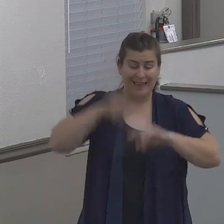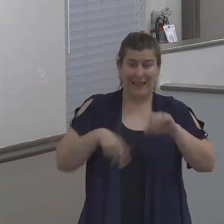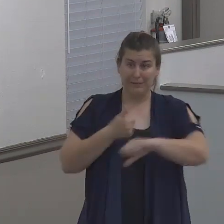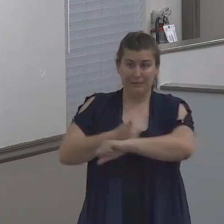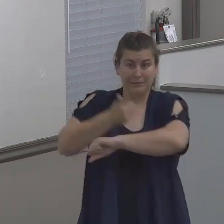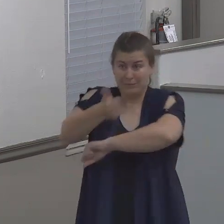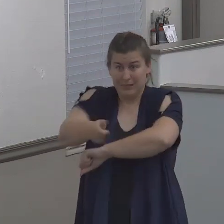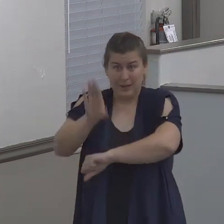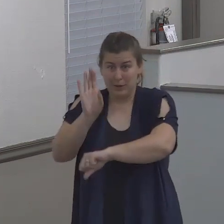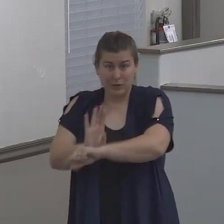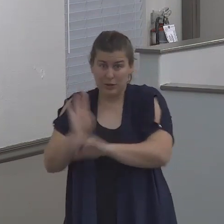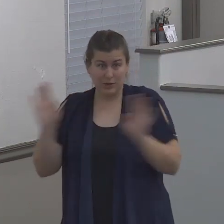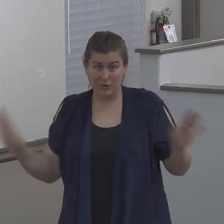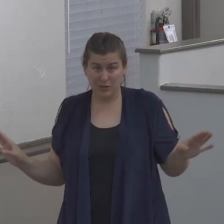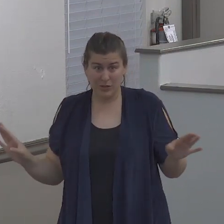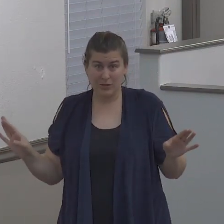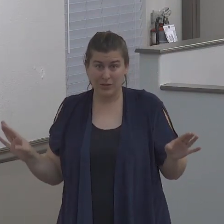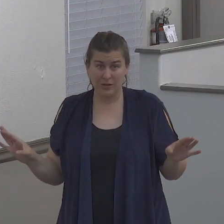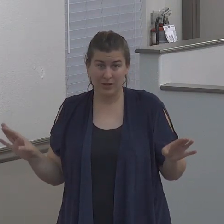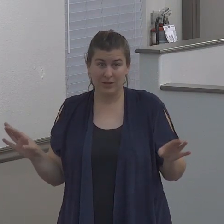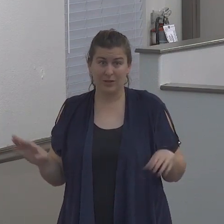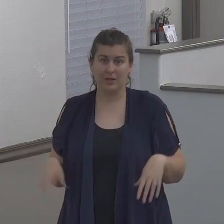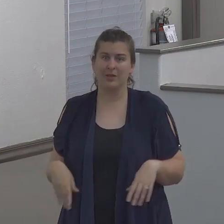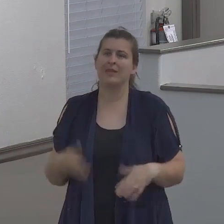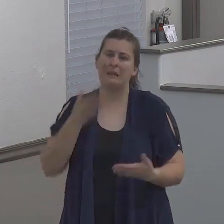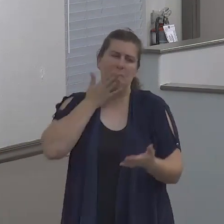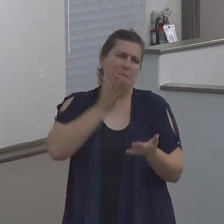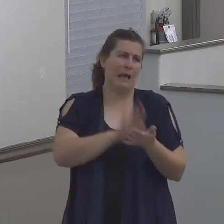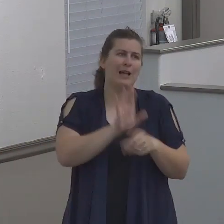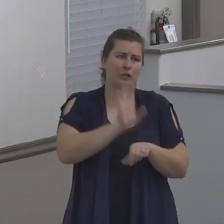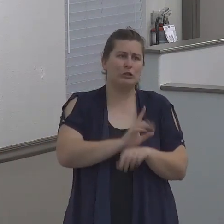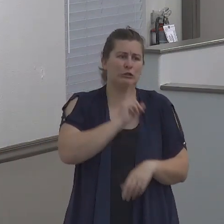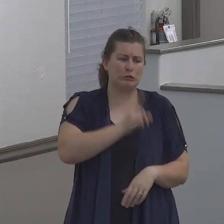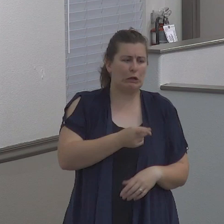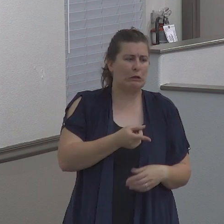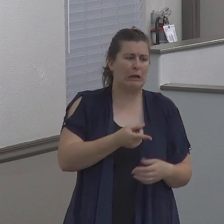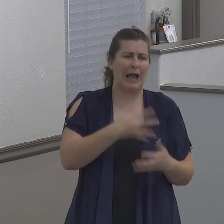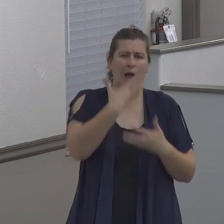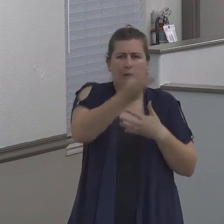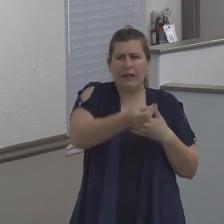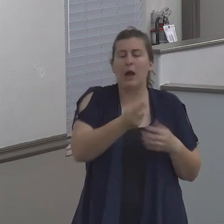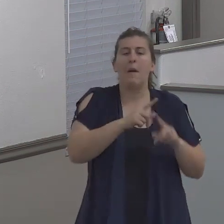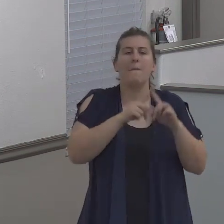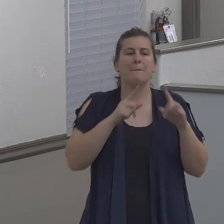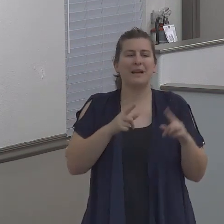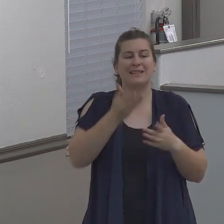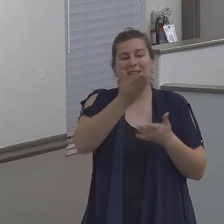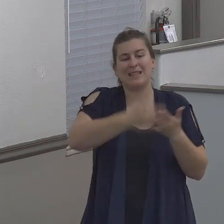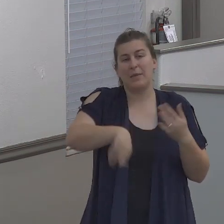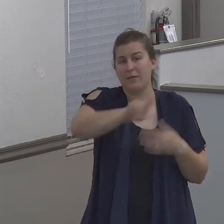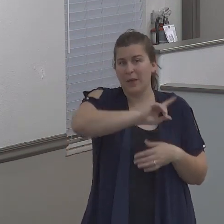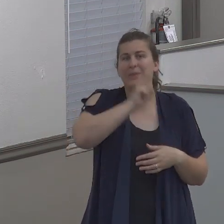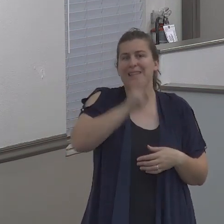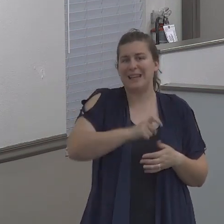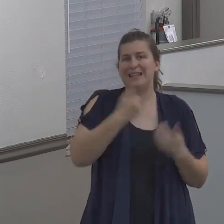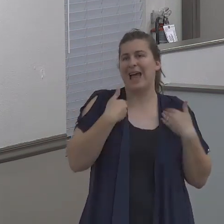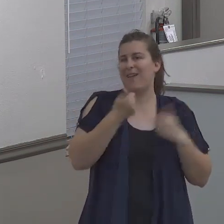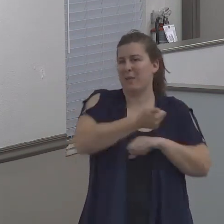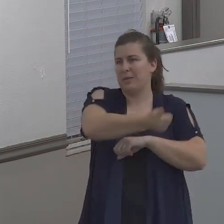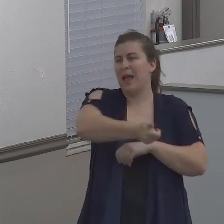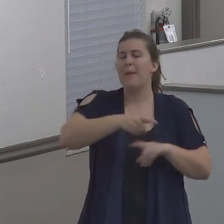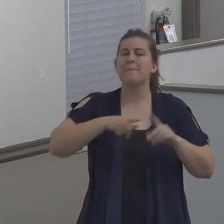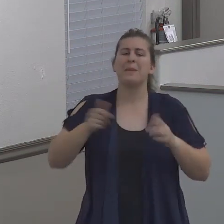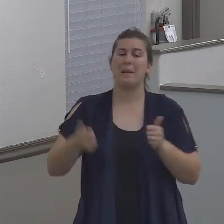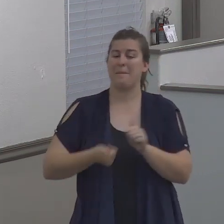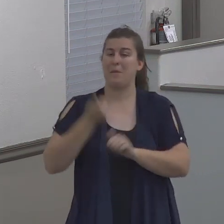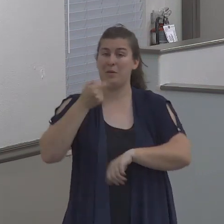But something went haywire, and they can't blame the church. And there's bad churches, there's no question. And